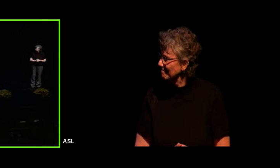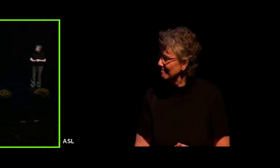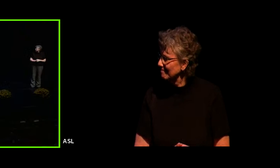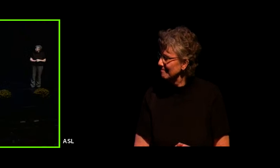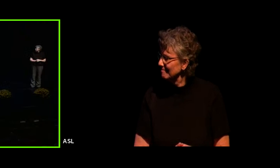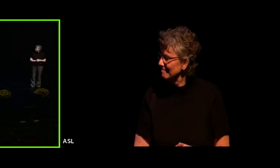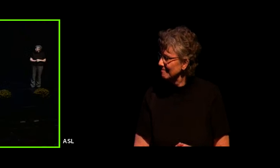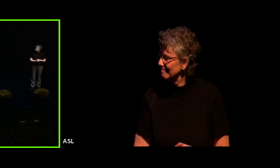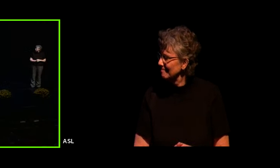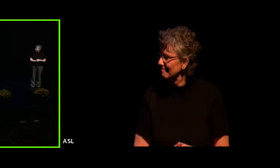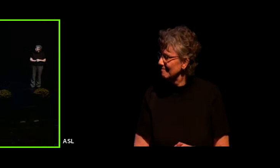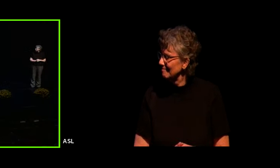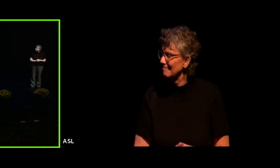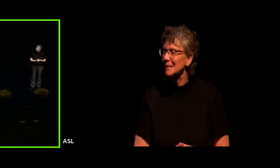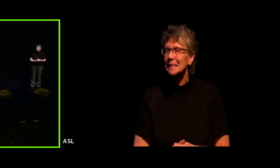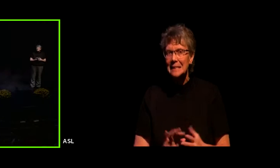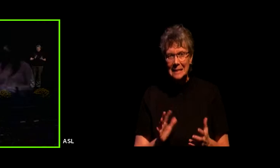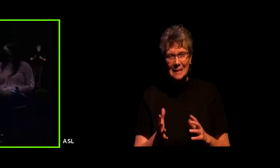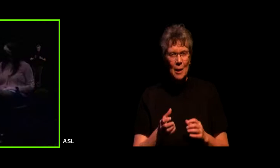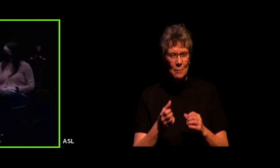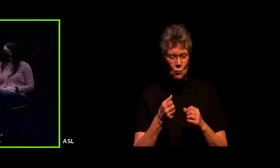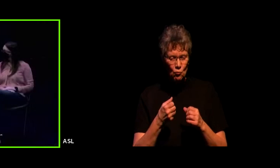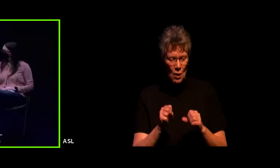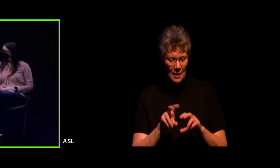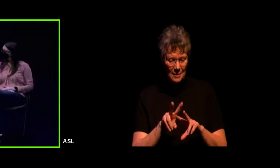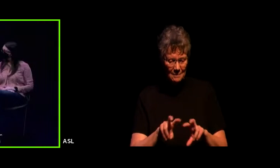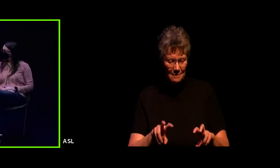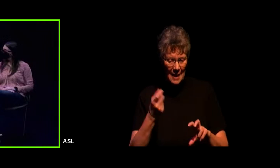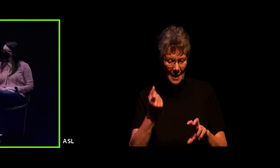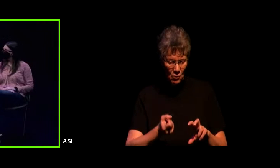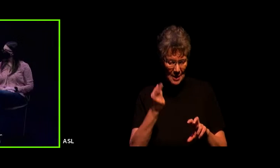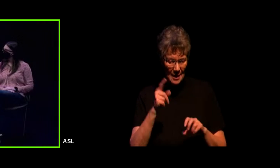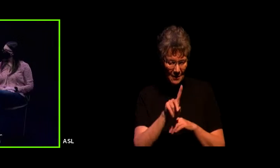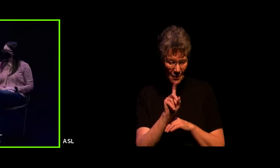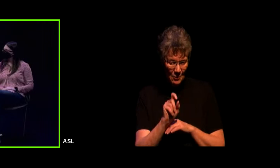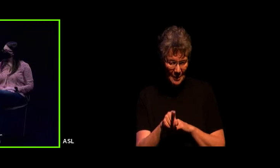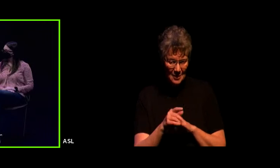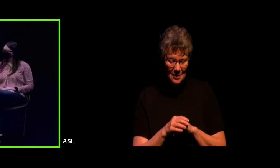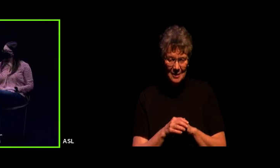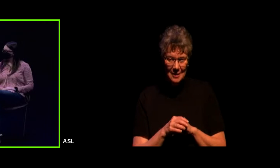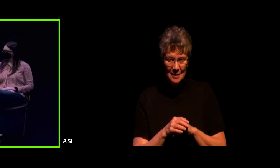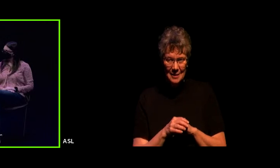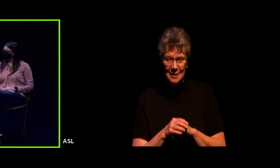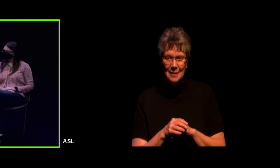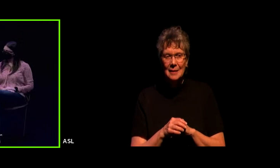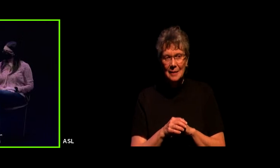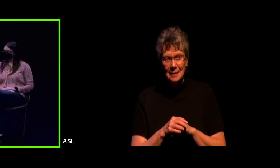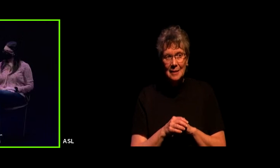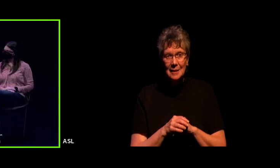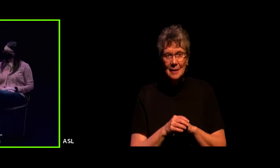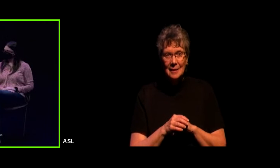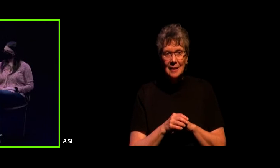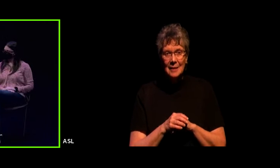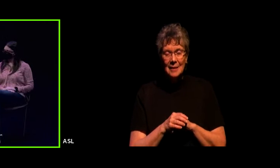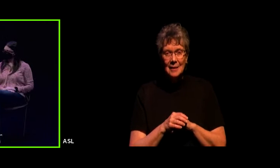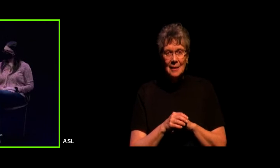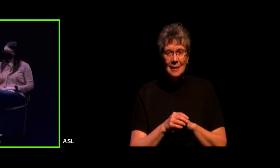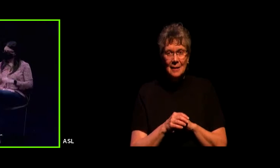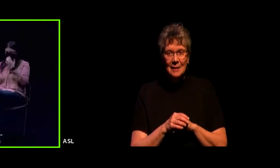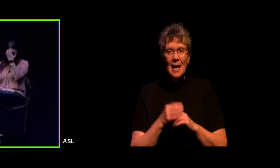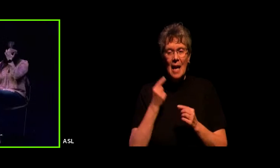So I'm trying to get a sense of what this is trying to get at. And I think how I'll respond to this is, I think we're trained